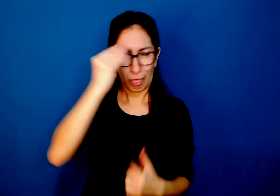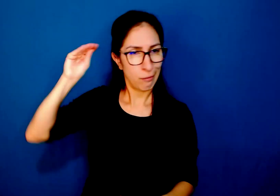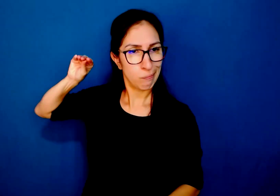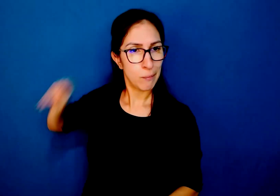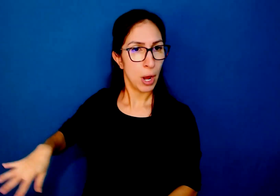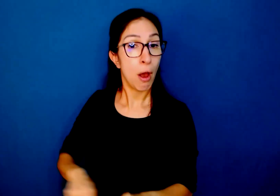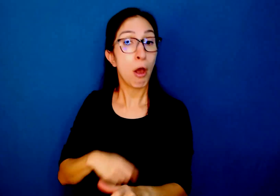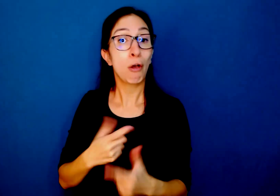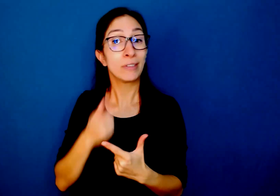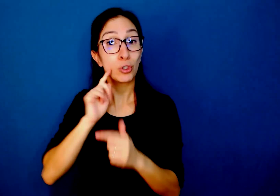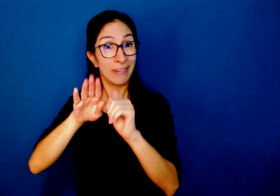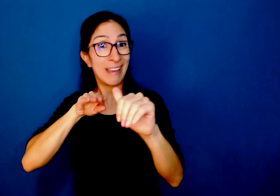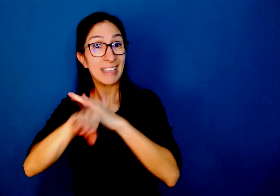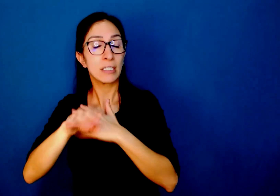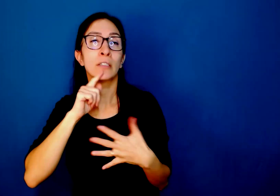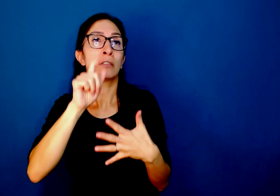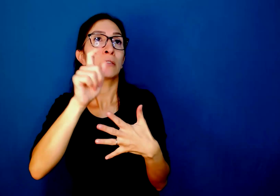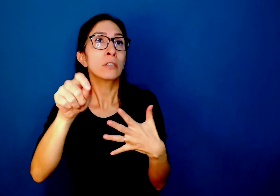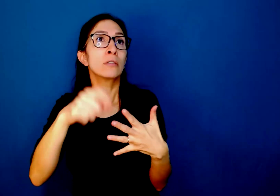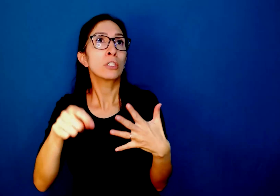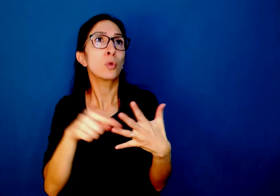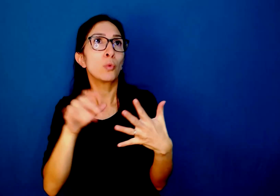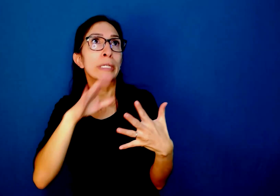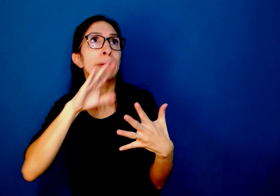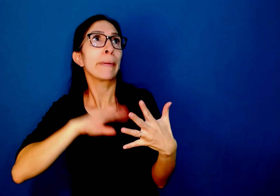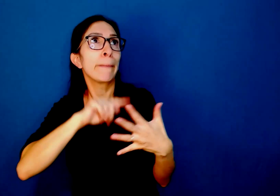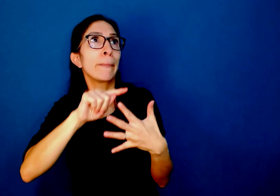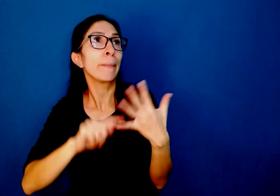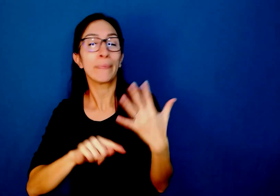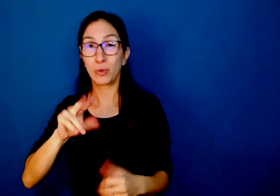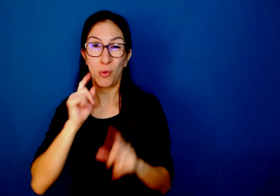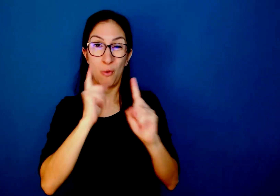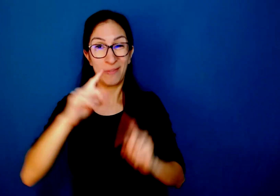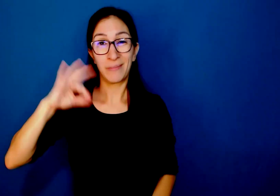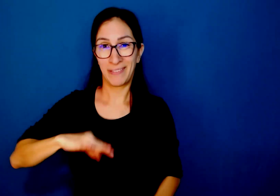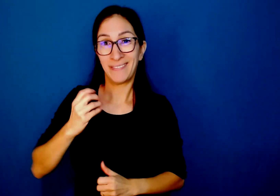side project or a checkbox. It needs to benefit everyone. So Elaine will now play the video.